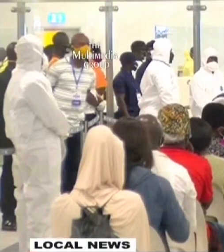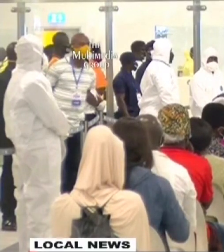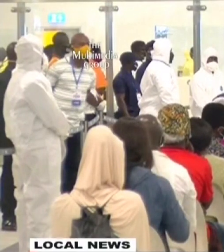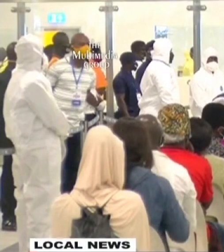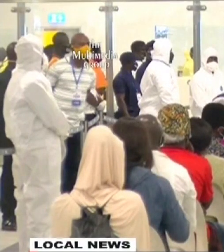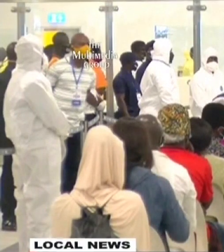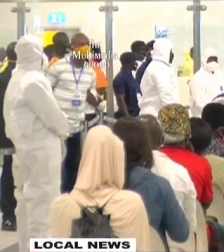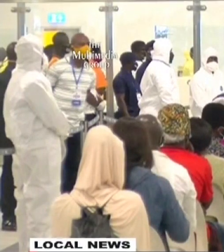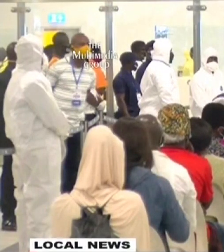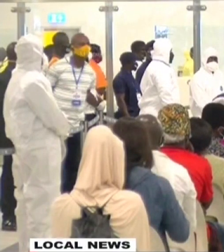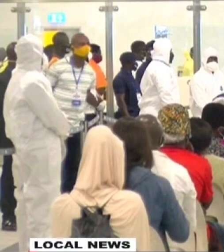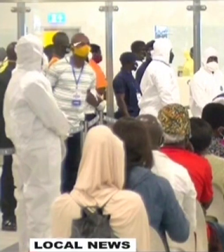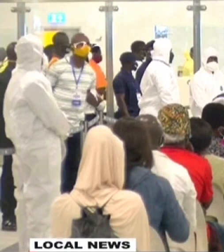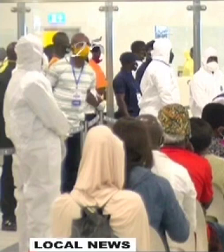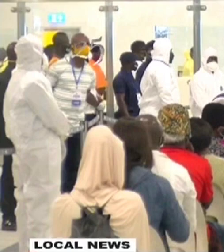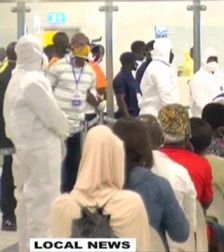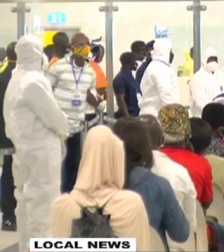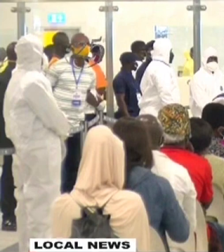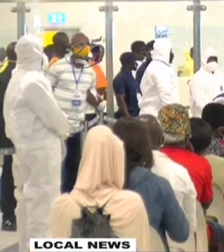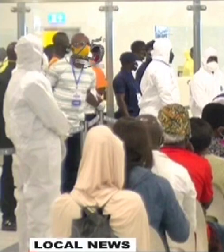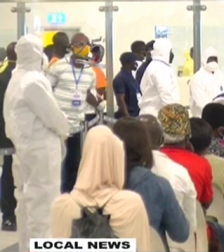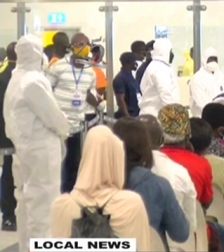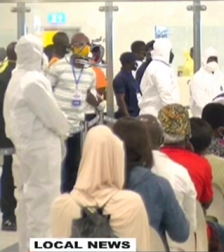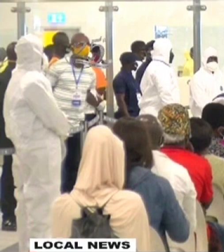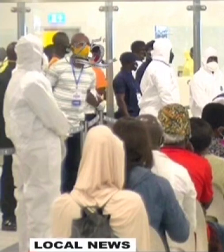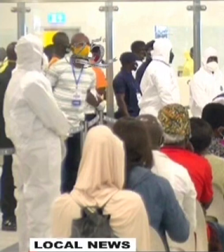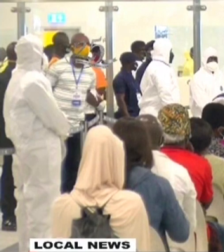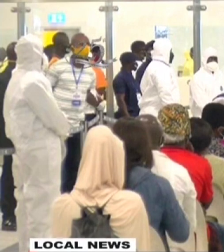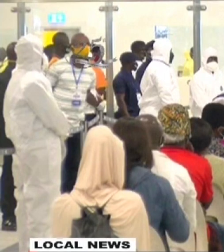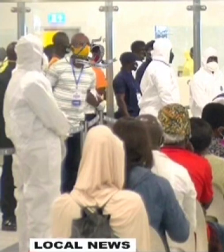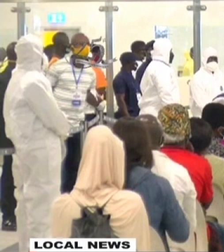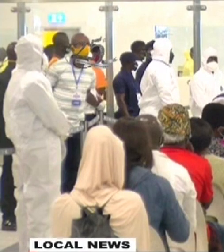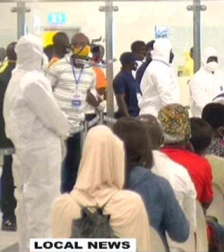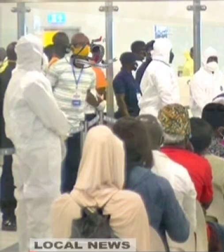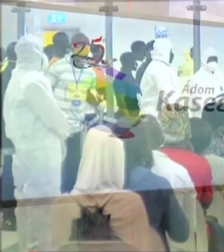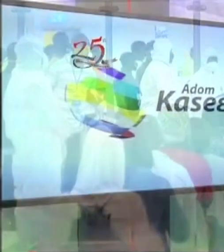Adom